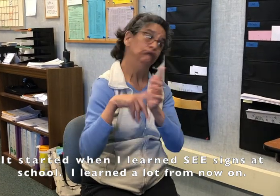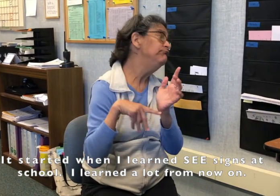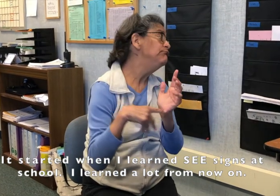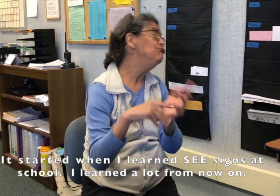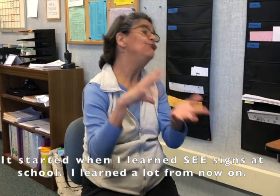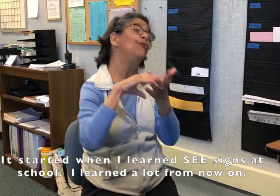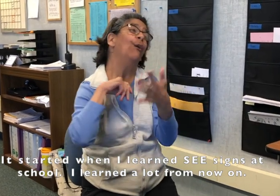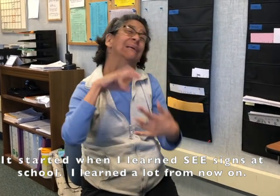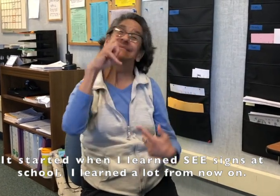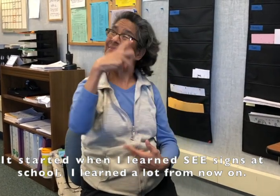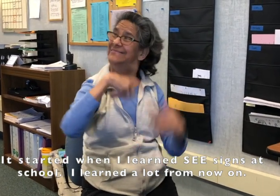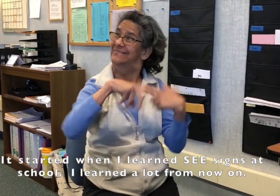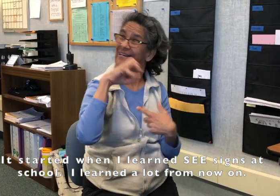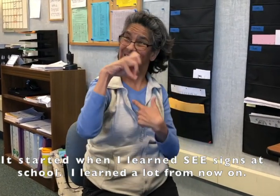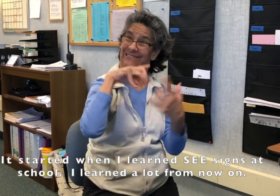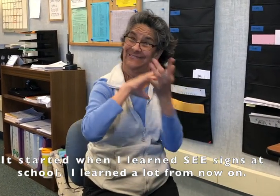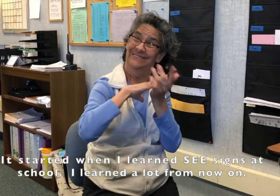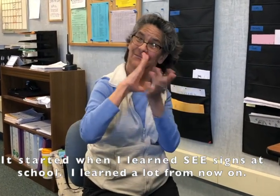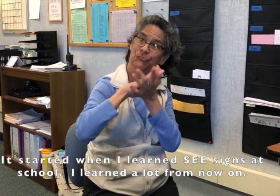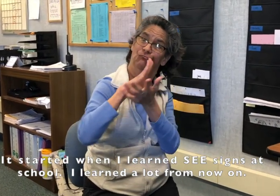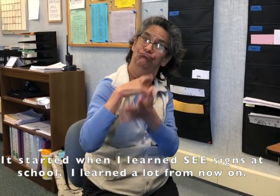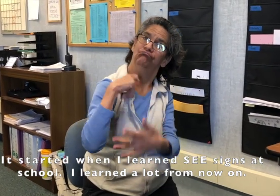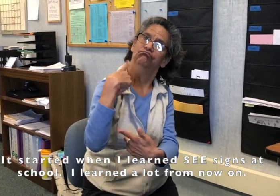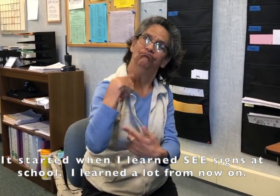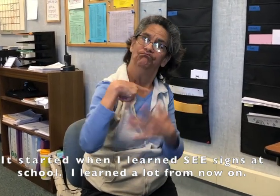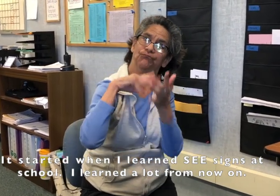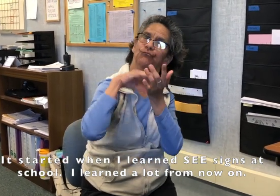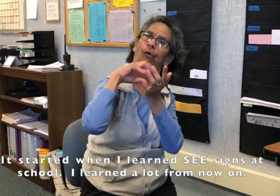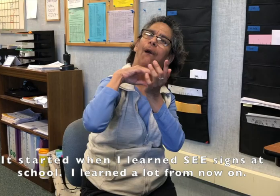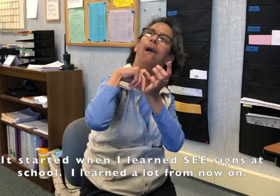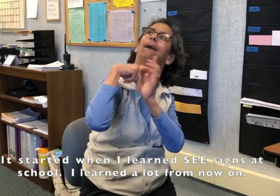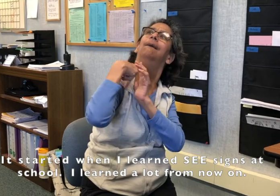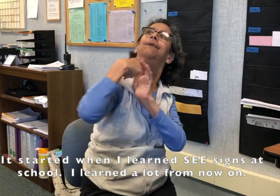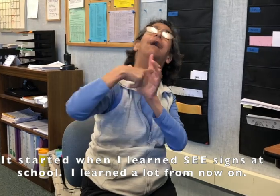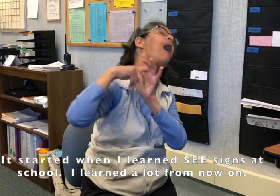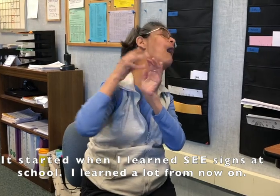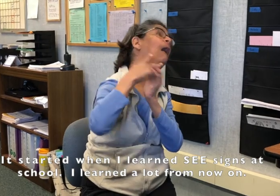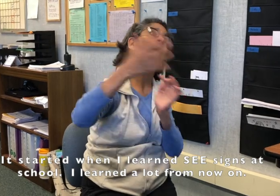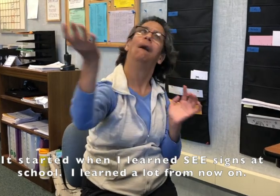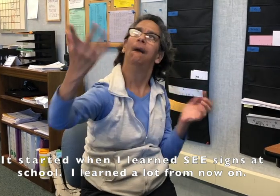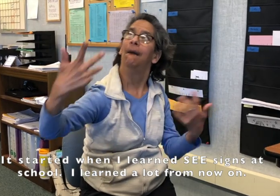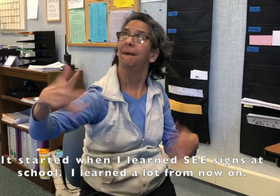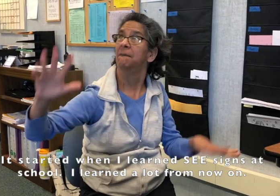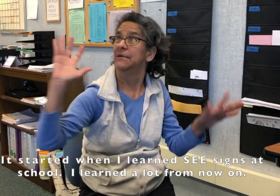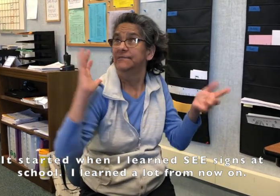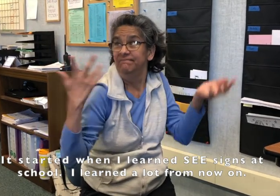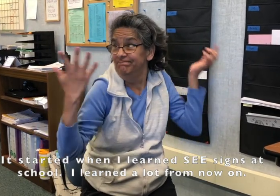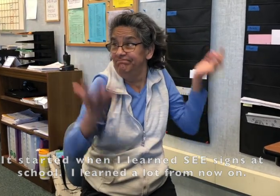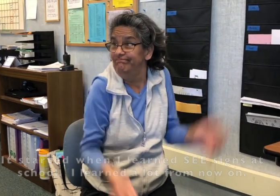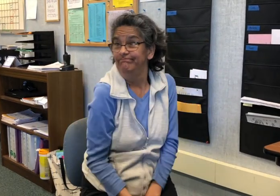I started when I learned to learn C sign at the school. I learned a lot from now on.